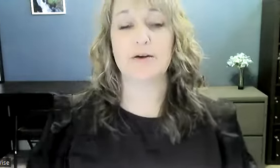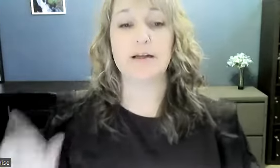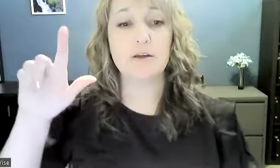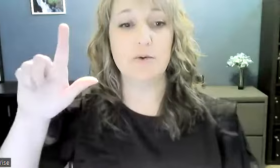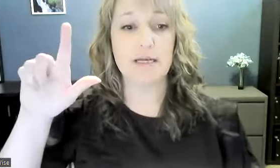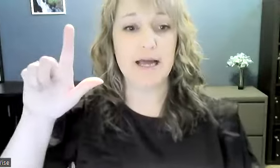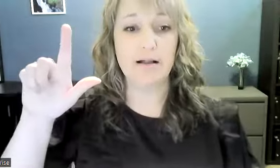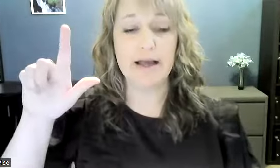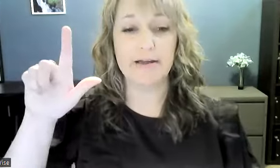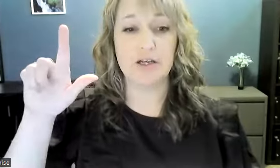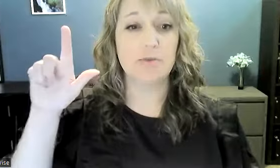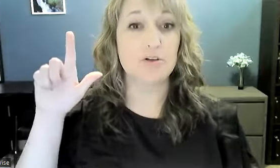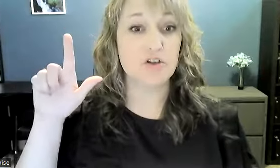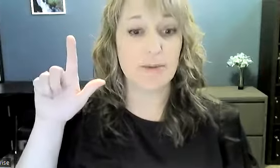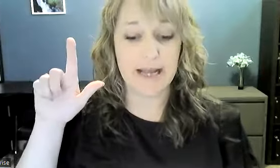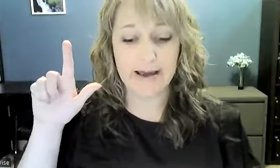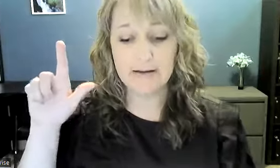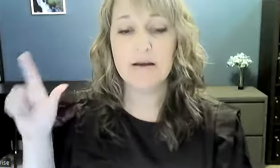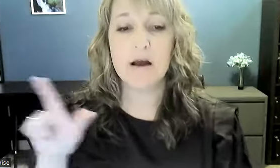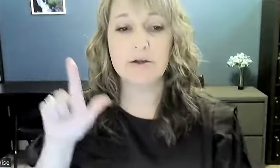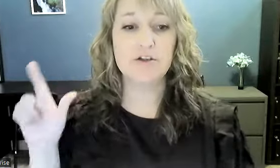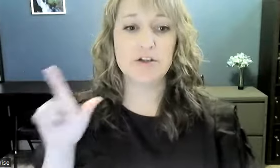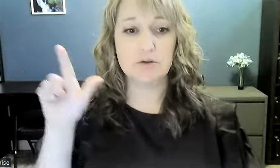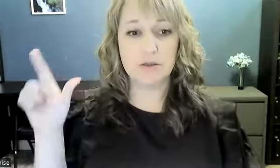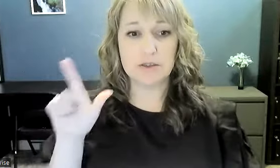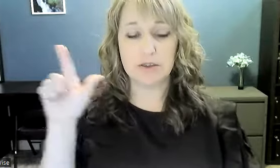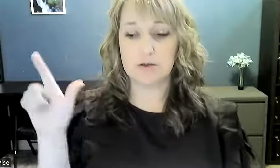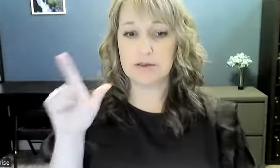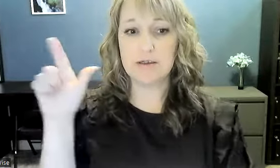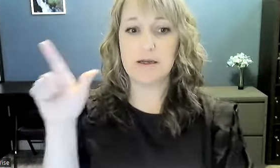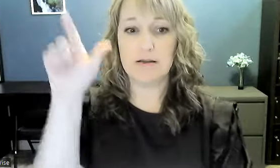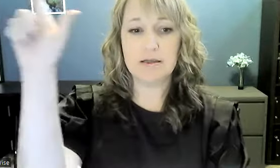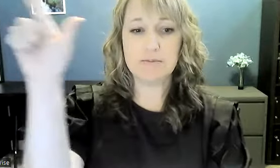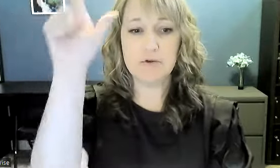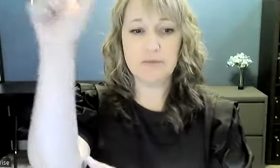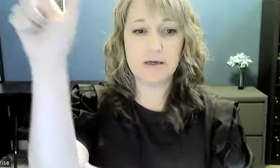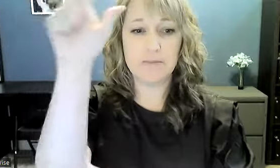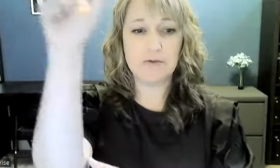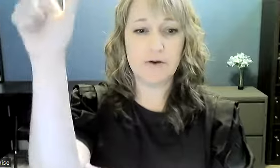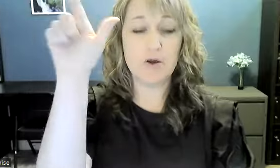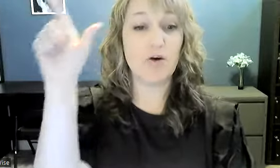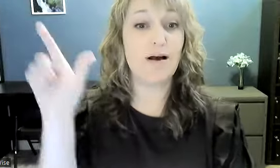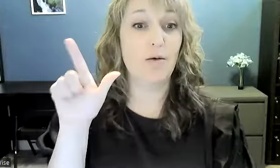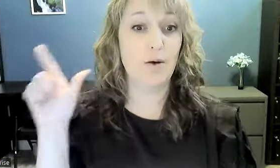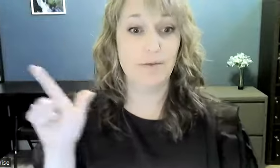library. You want an L hand shape on your dominant hand, and you just do little circles. Now this movement comes from your elbow.